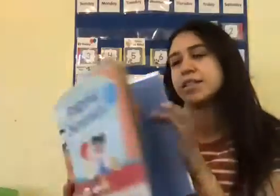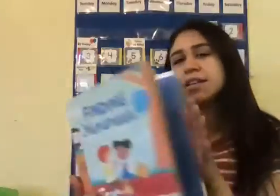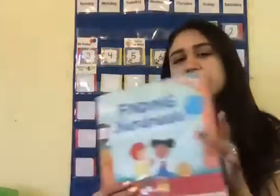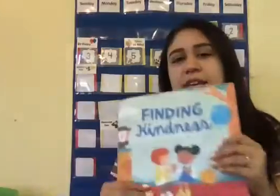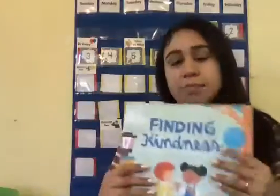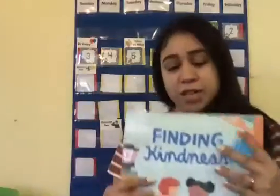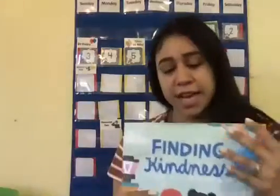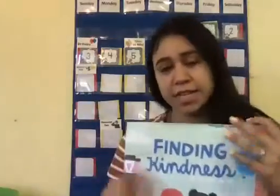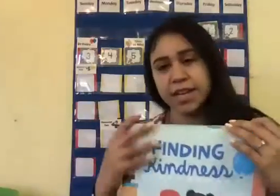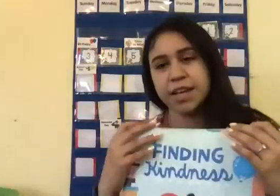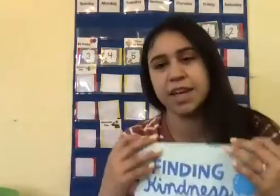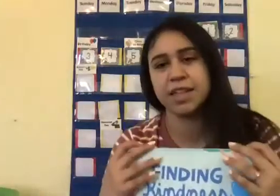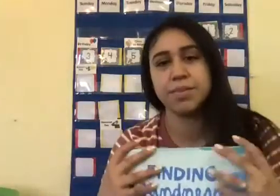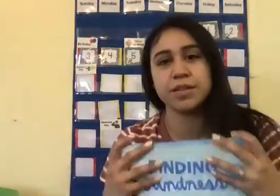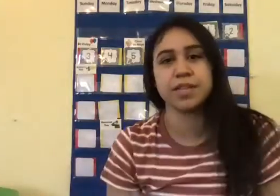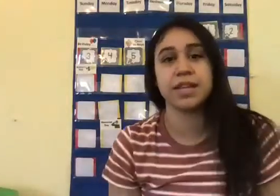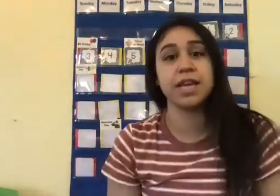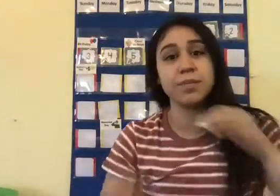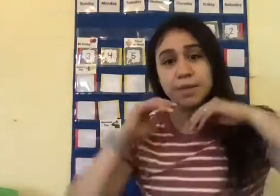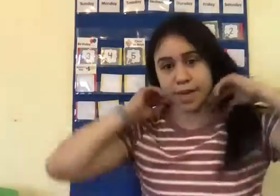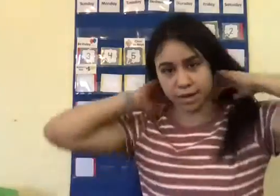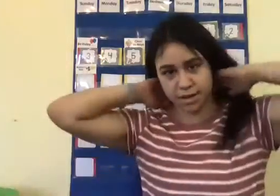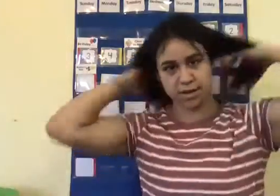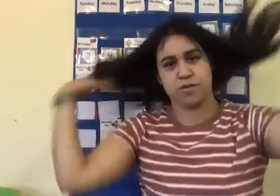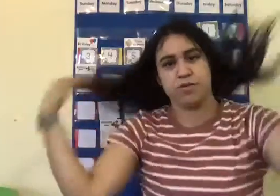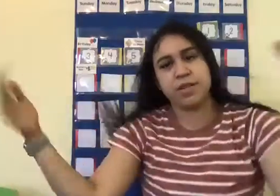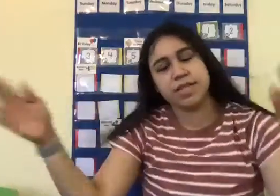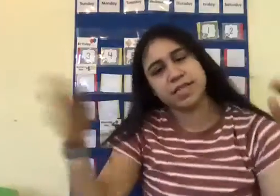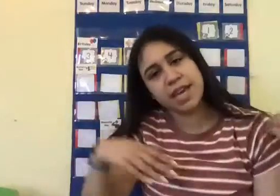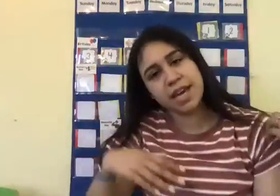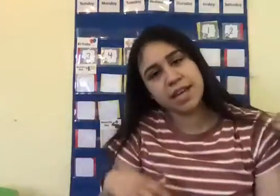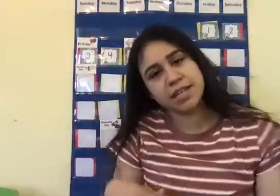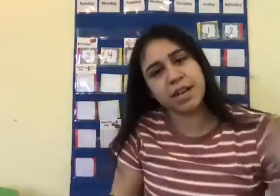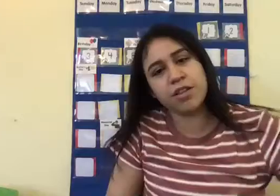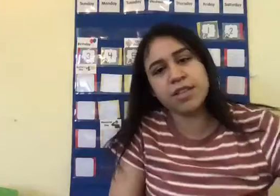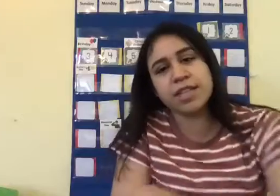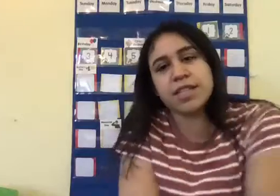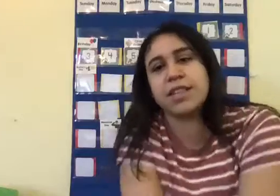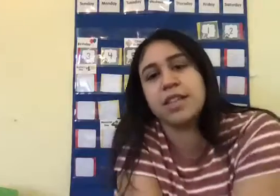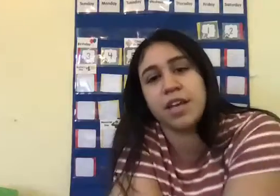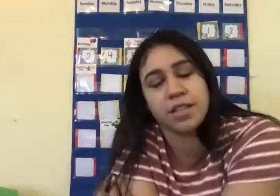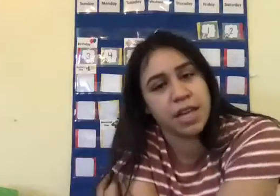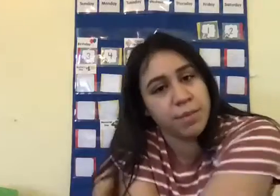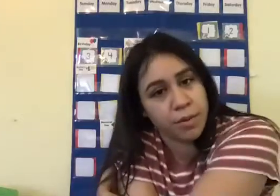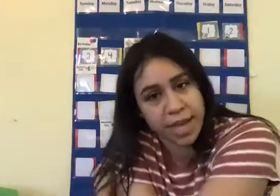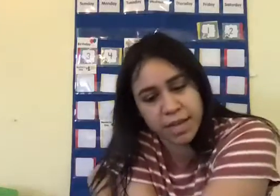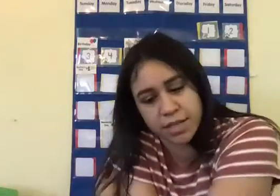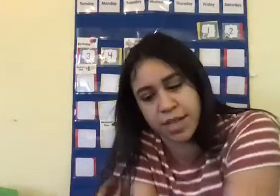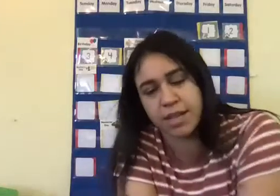They protected it and they built a ladybug bed with sand and other things that they thought the ladybug would like so that the ladybug would